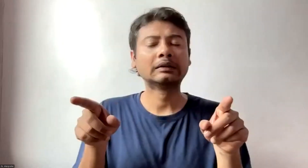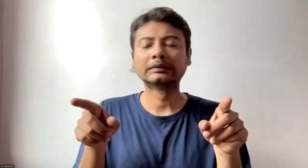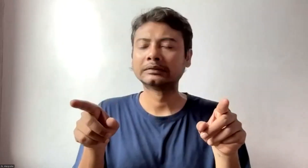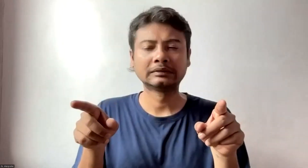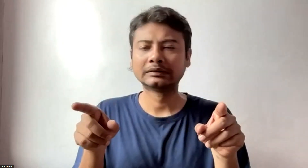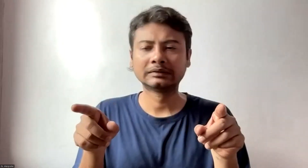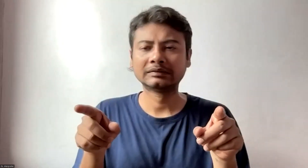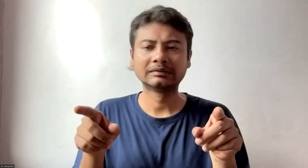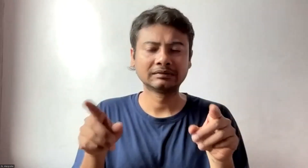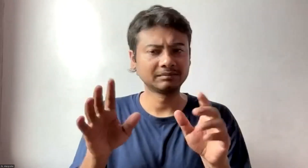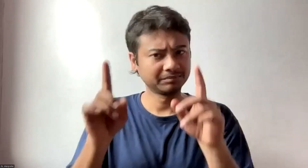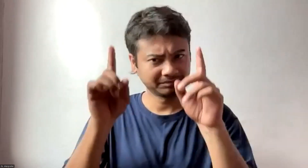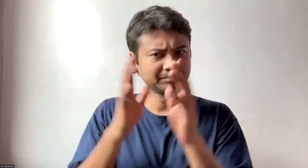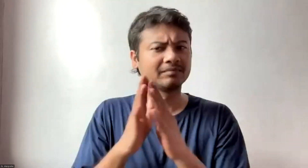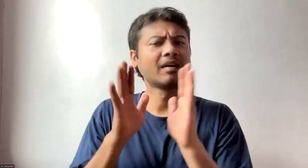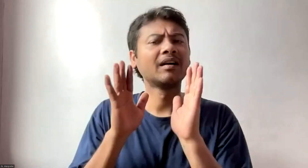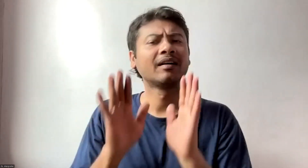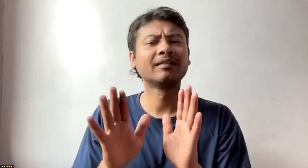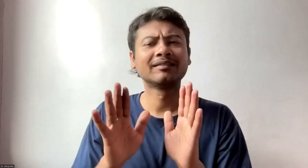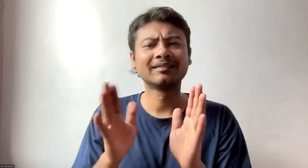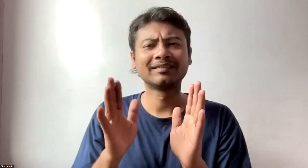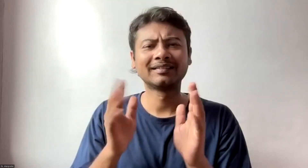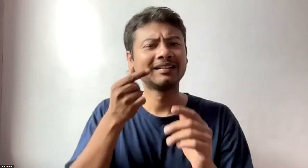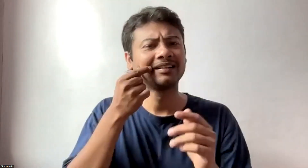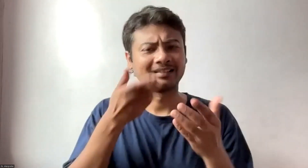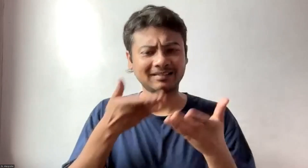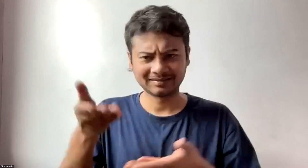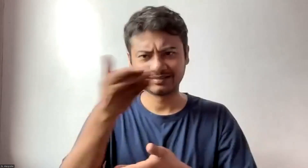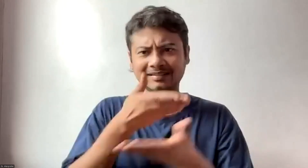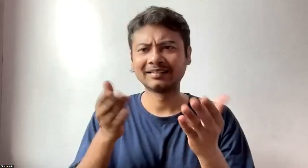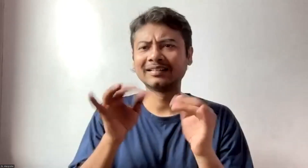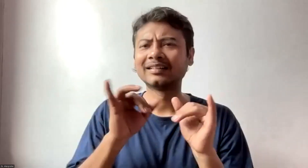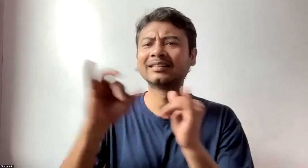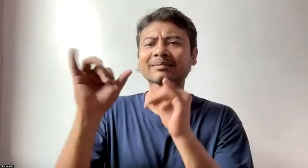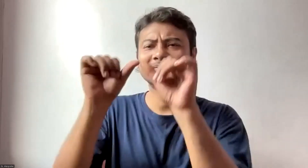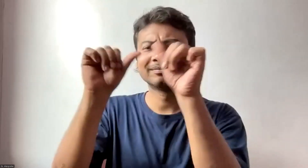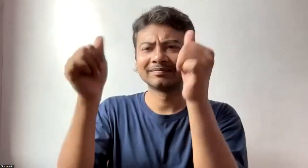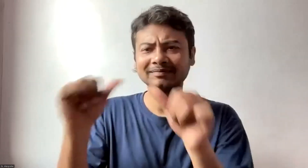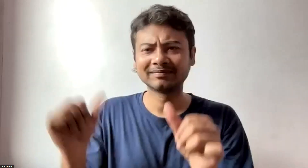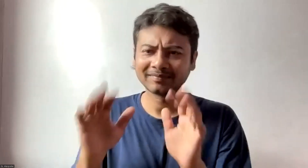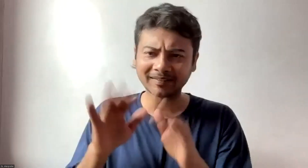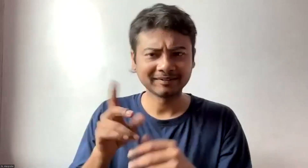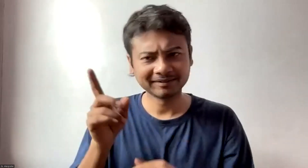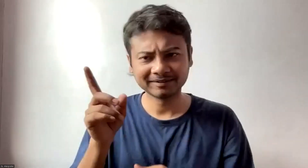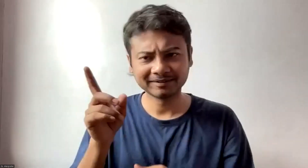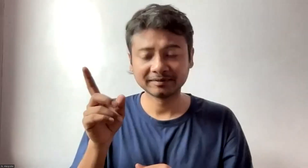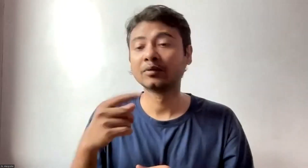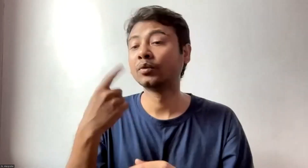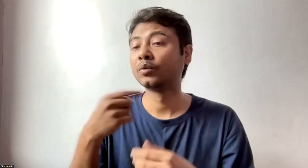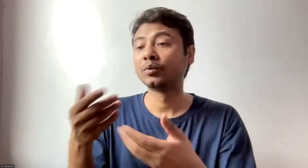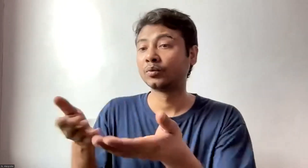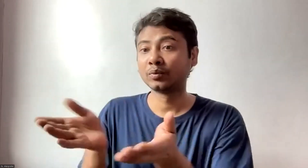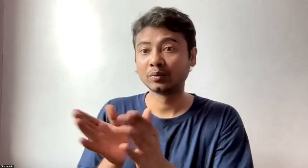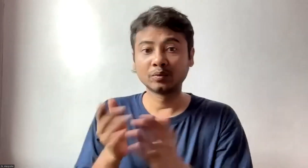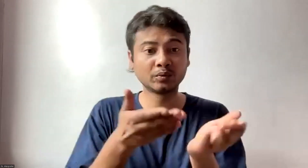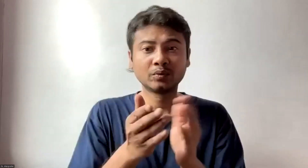believe in the identity of God, their only salvation is that they should also somehow chant the